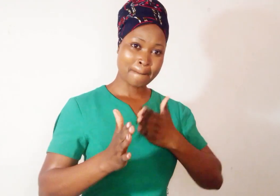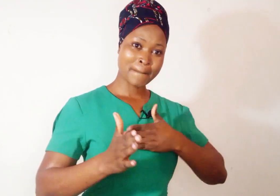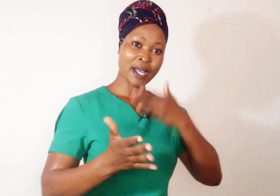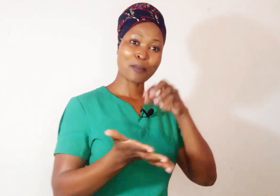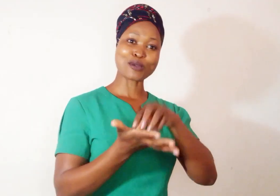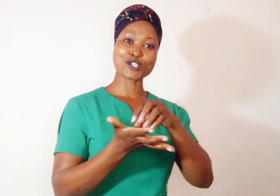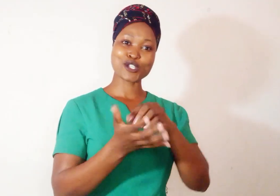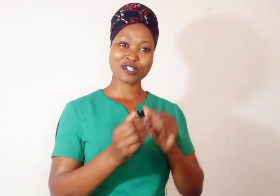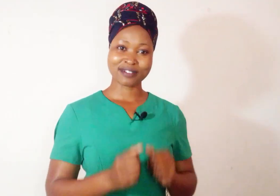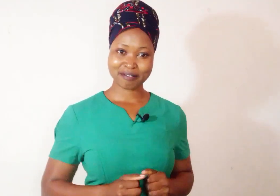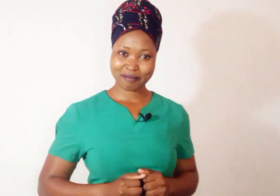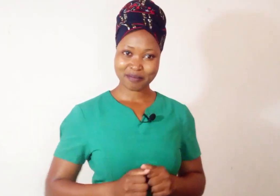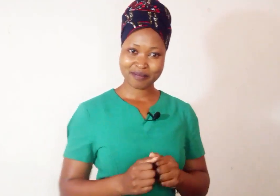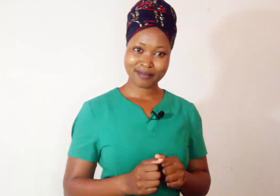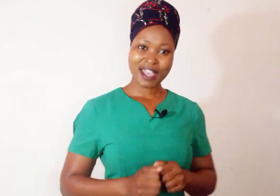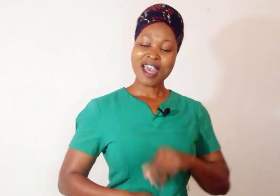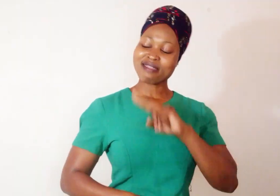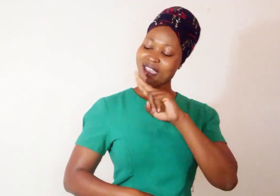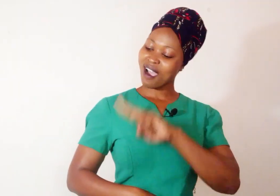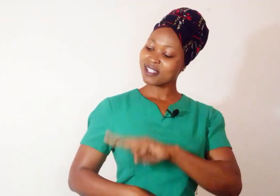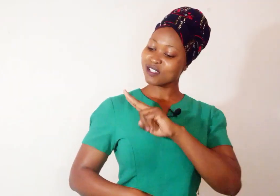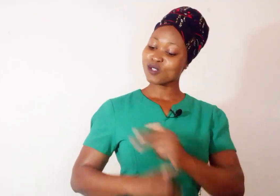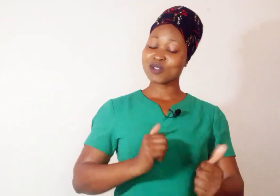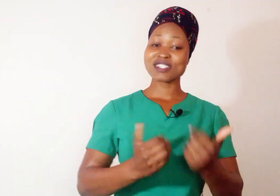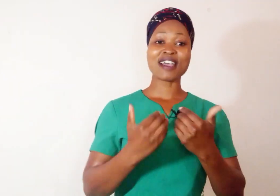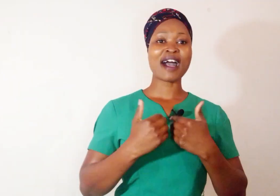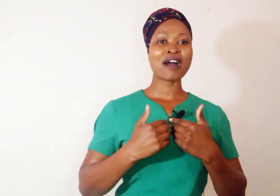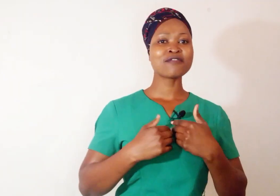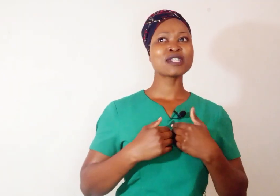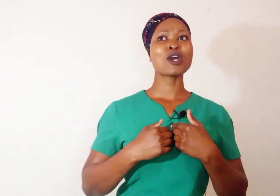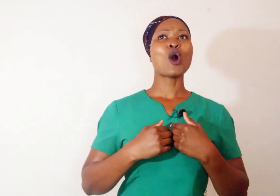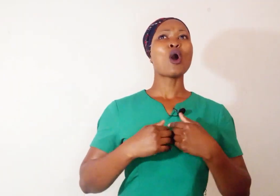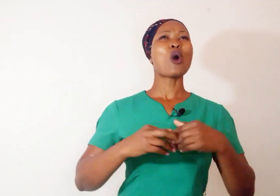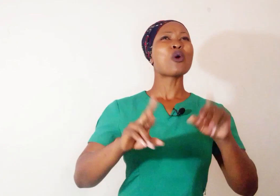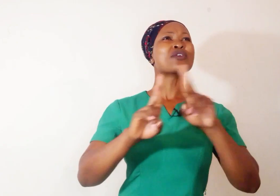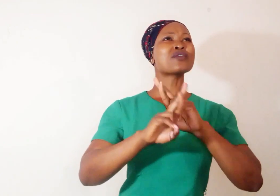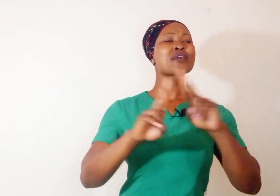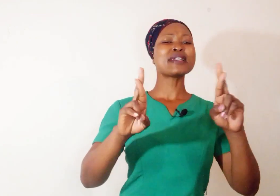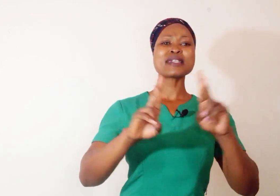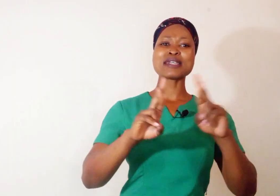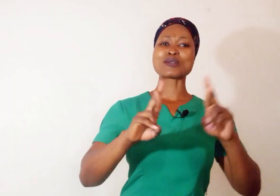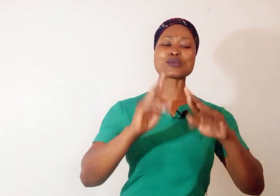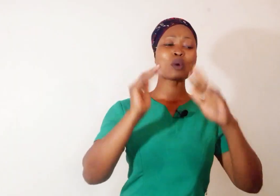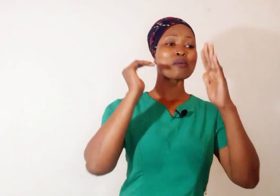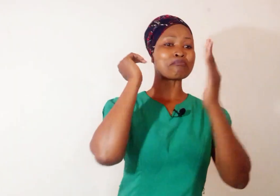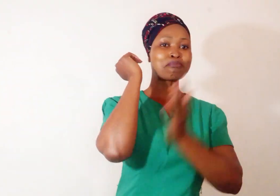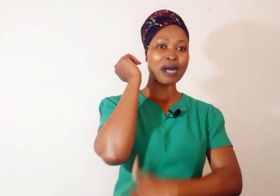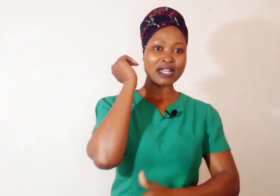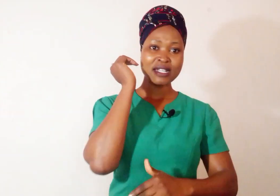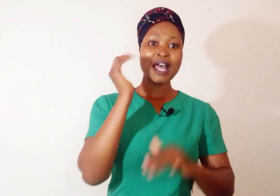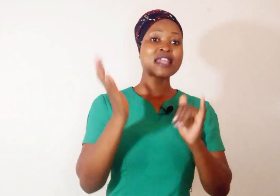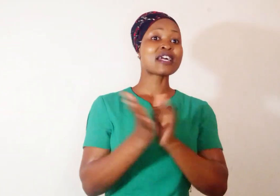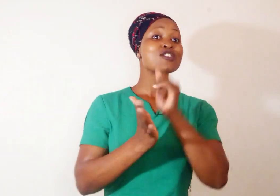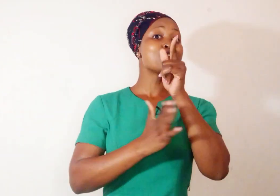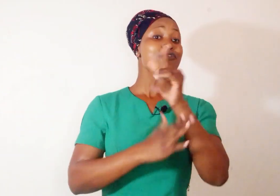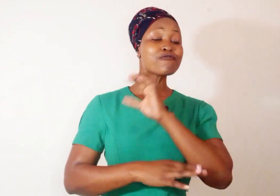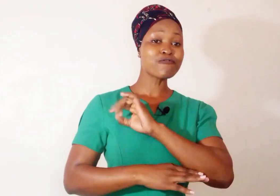my position. The attitude which they're having already is so bad that you fear